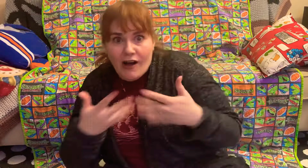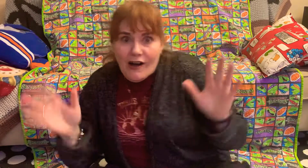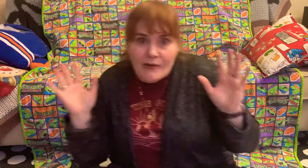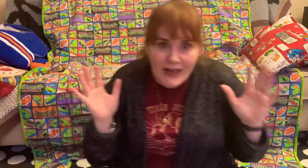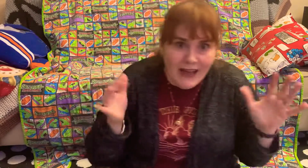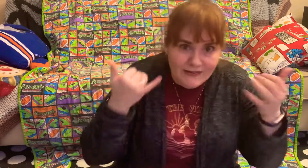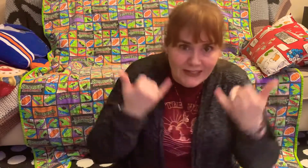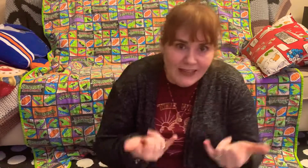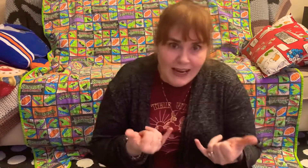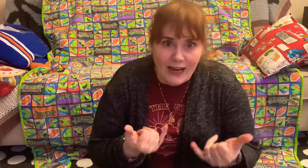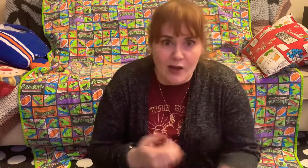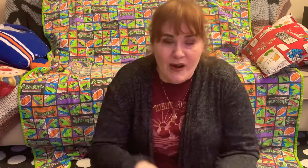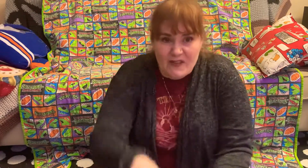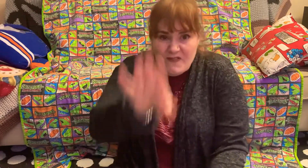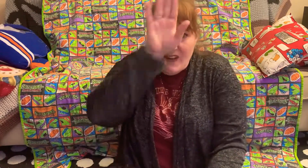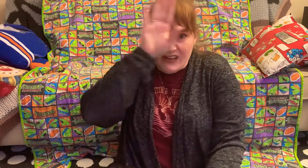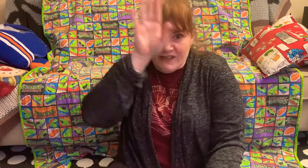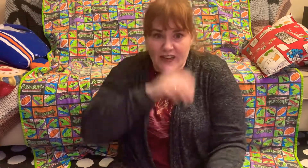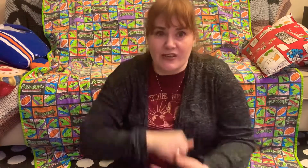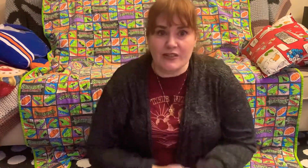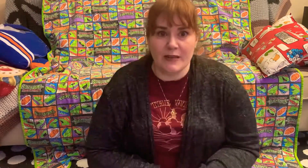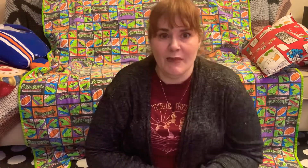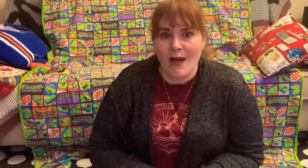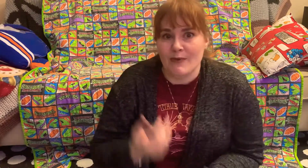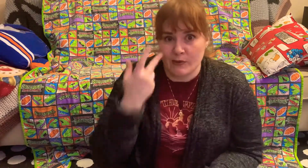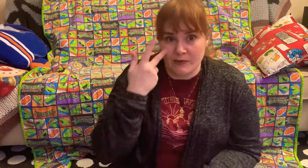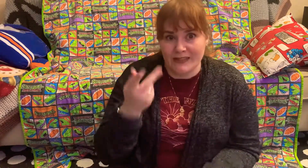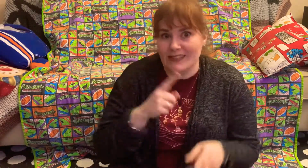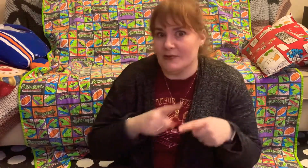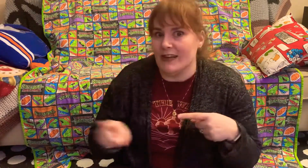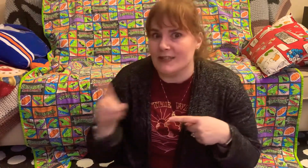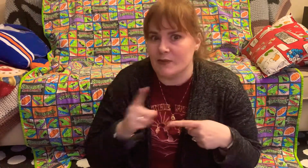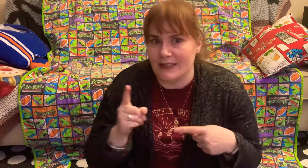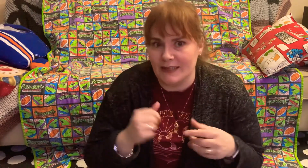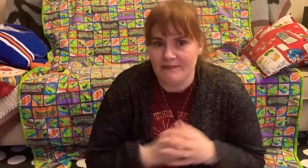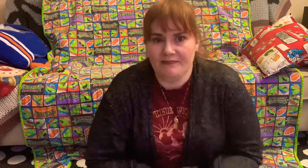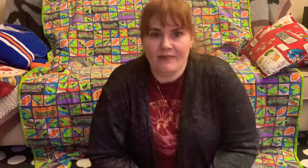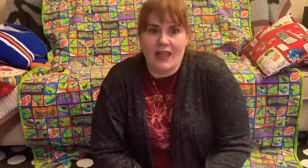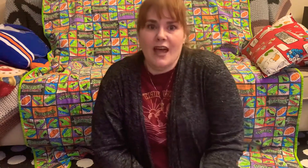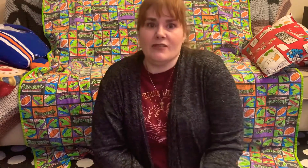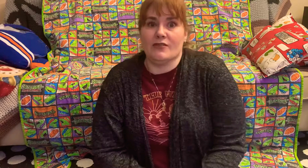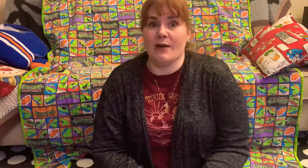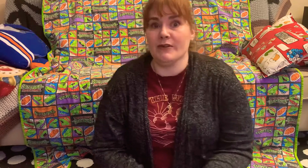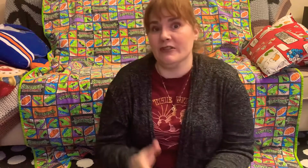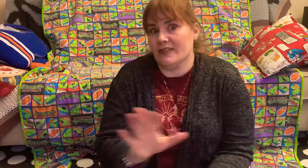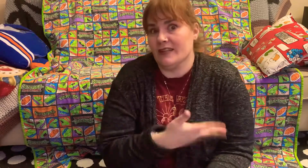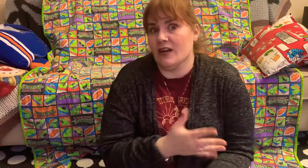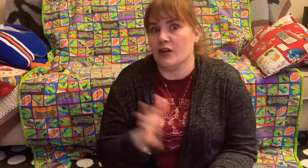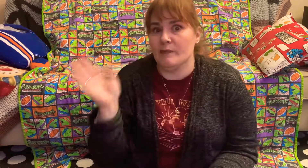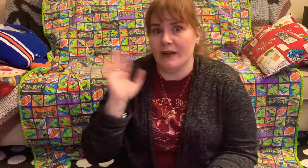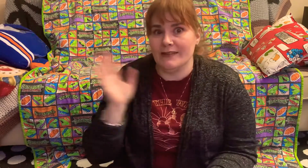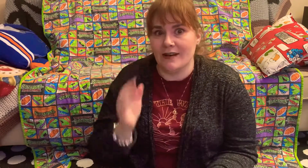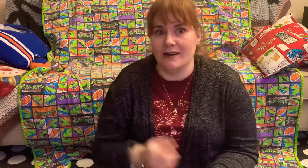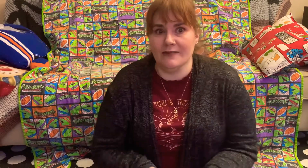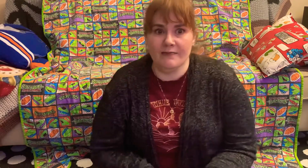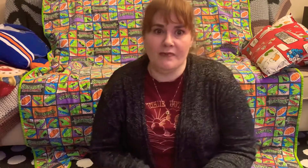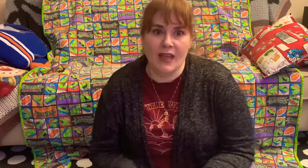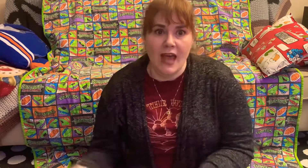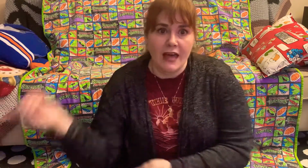we have today about firefighters, but we will see you next week. So now we're going to sing our goodbye song. The